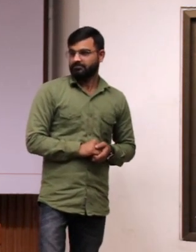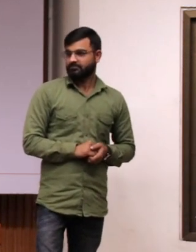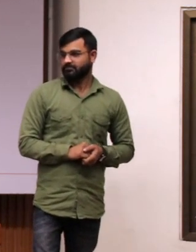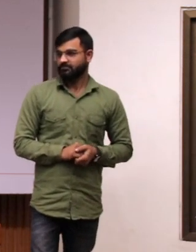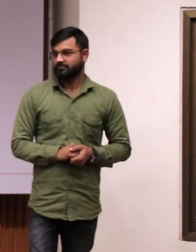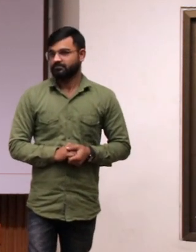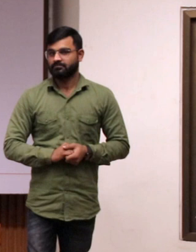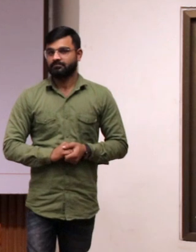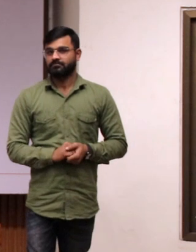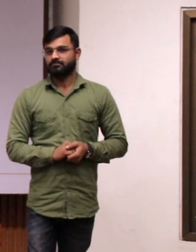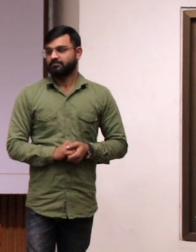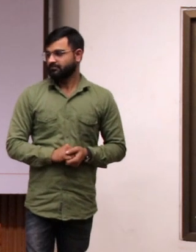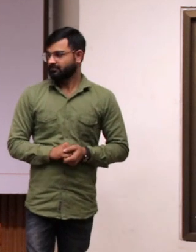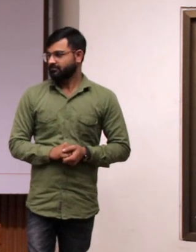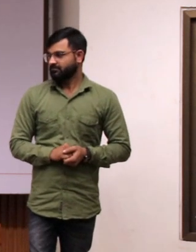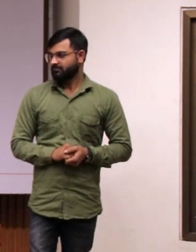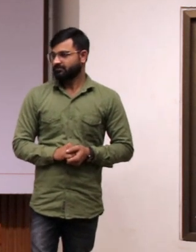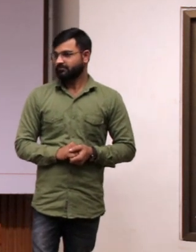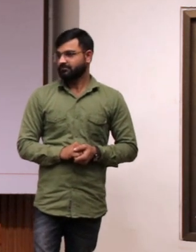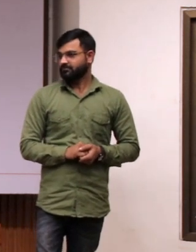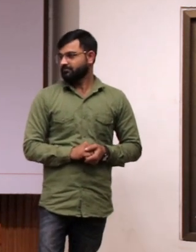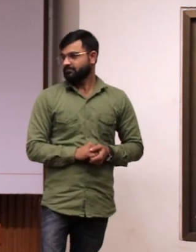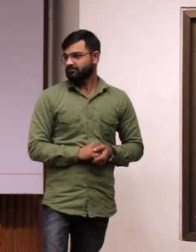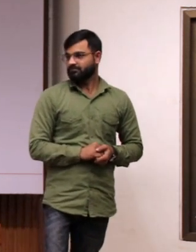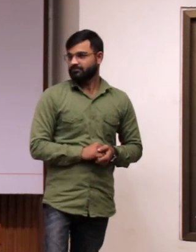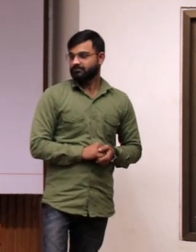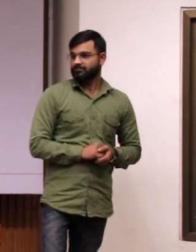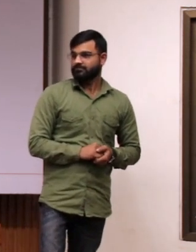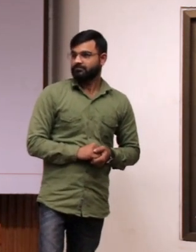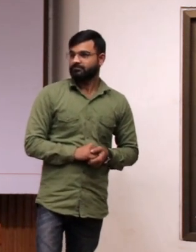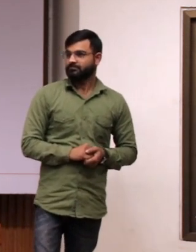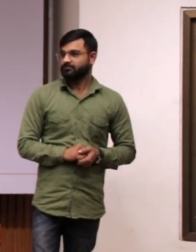Then I will come to you. Yeah. She is waiting for long. No, on the mic, please.